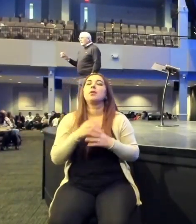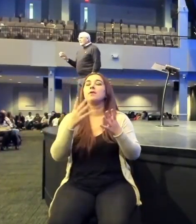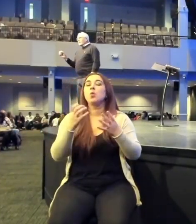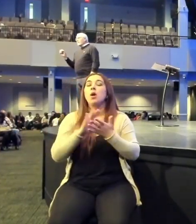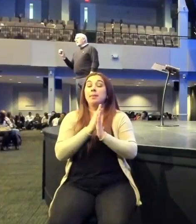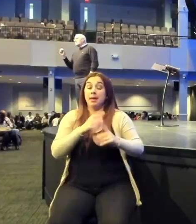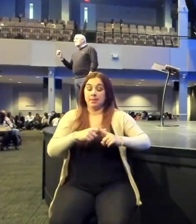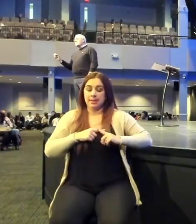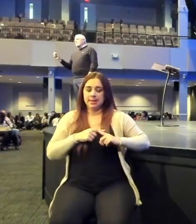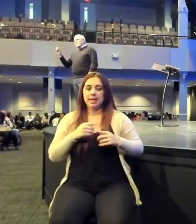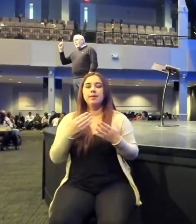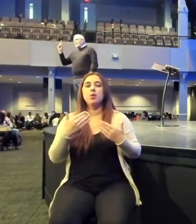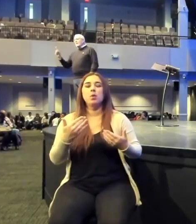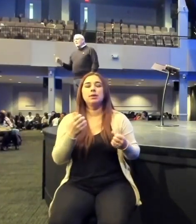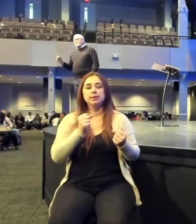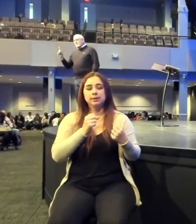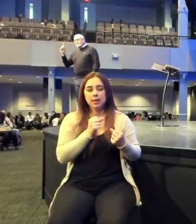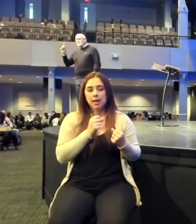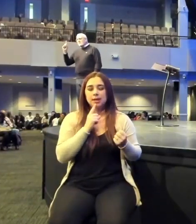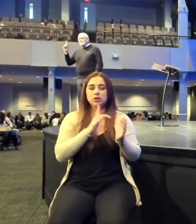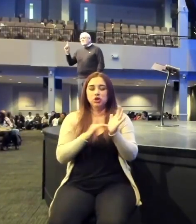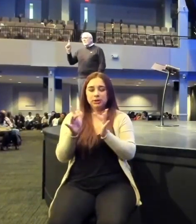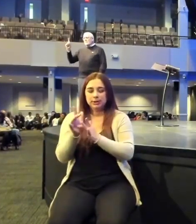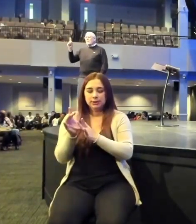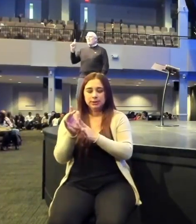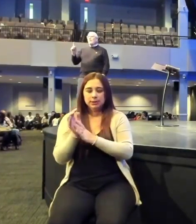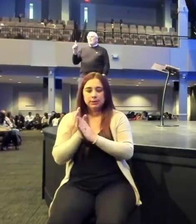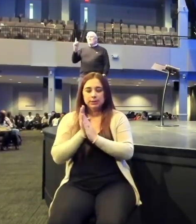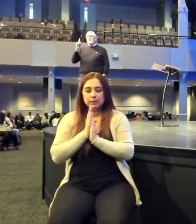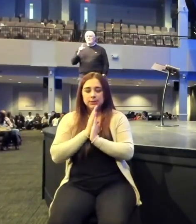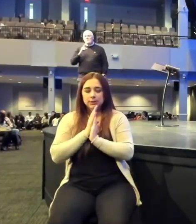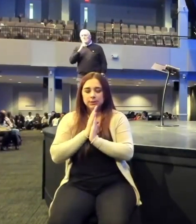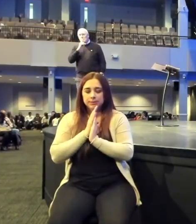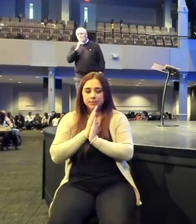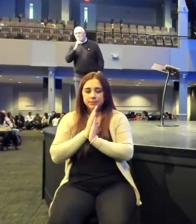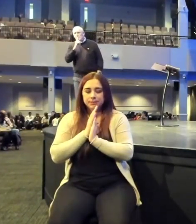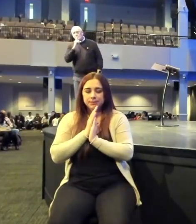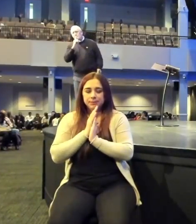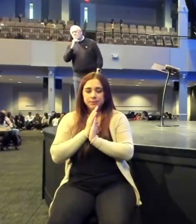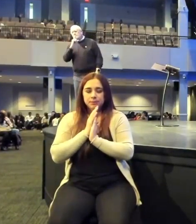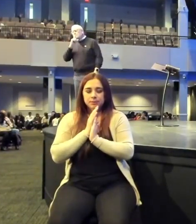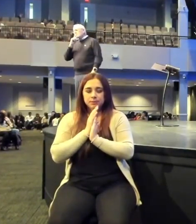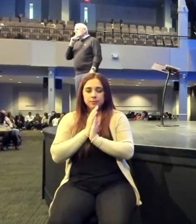whispering the name Jesus. You're talking to him. Say, Jesus, go ahead and do it right now. Jesus,